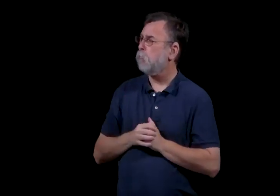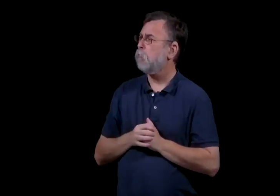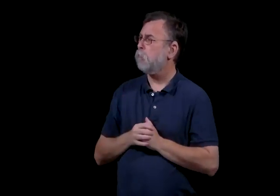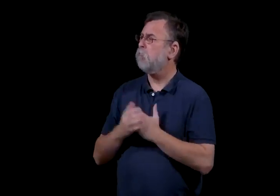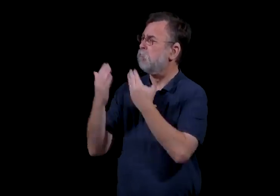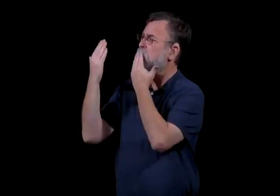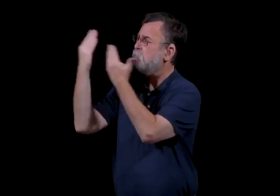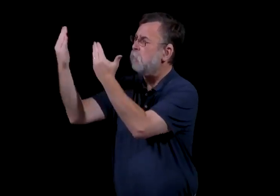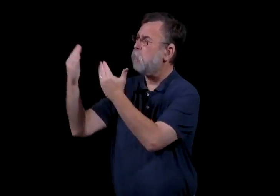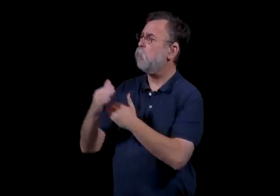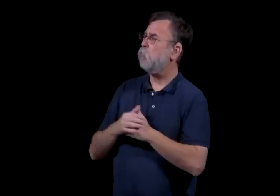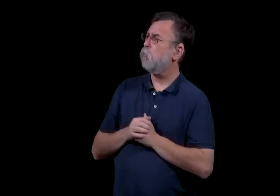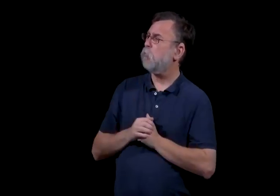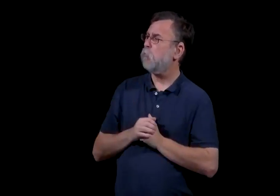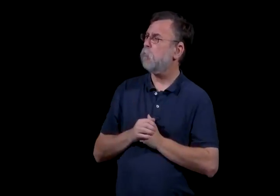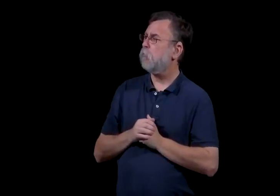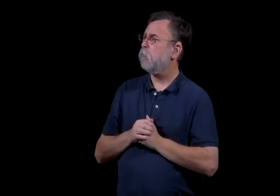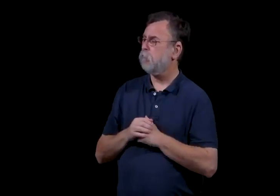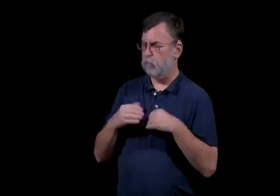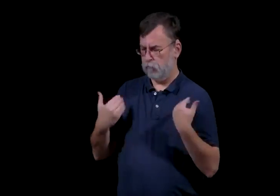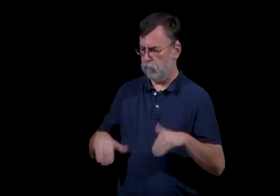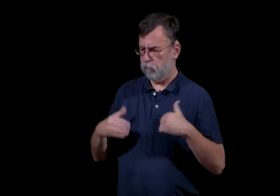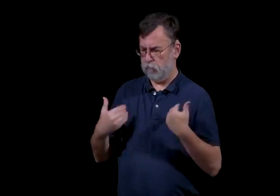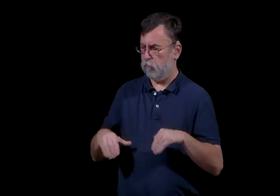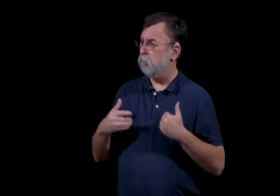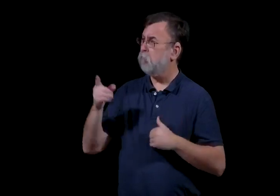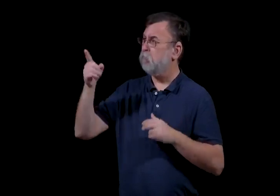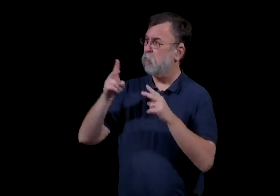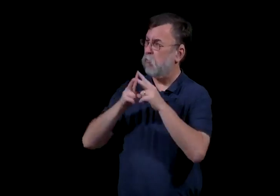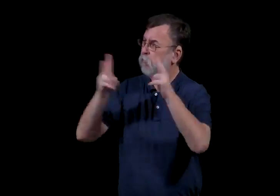us. And we thank you for that, Lord.